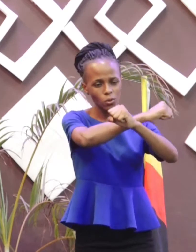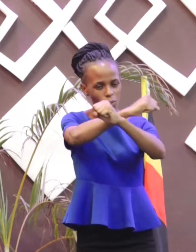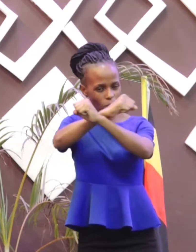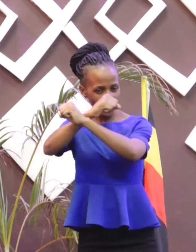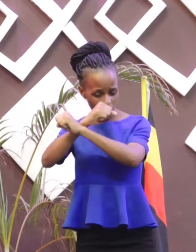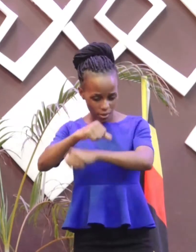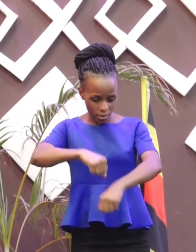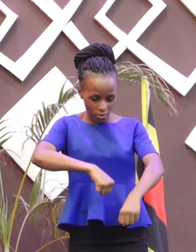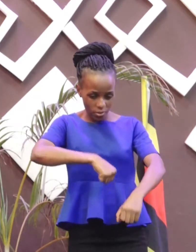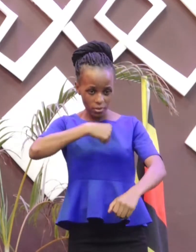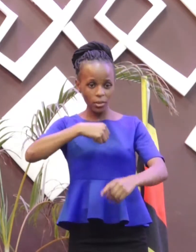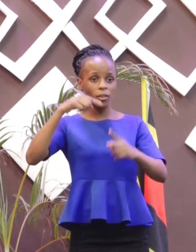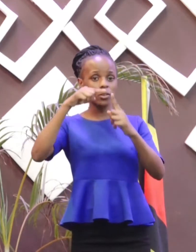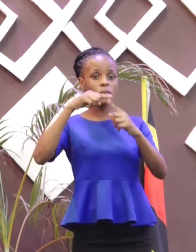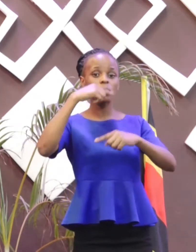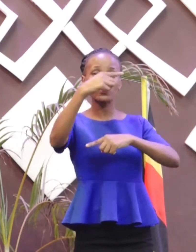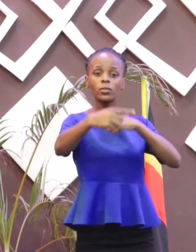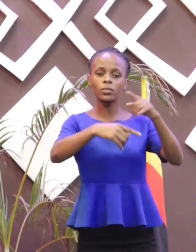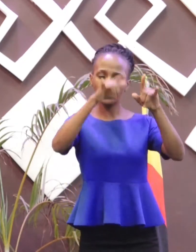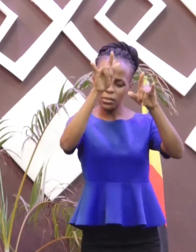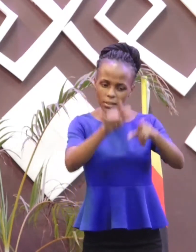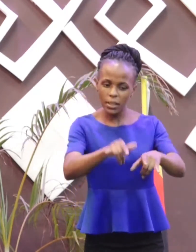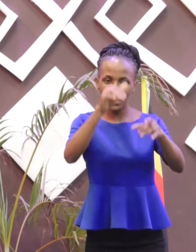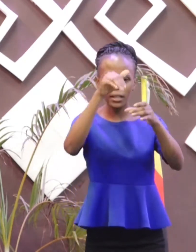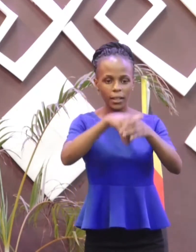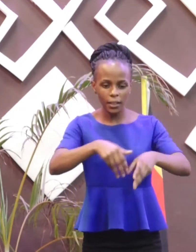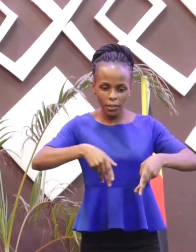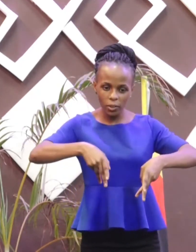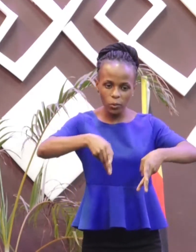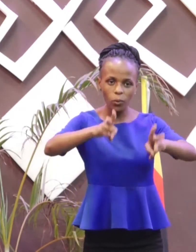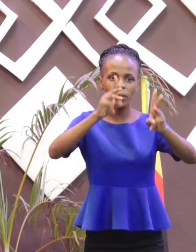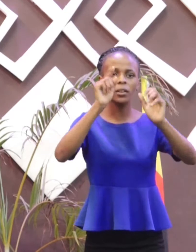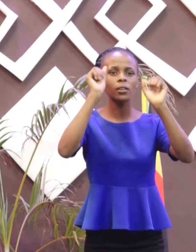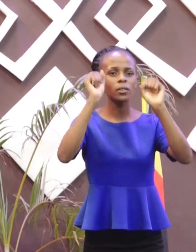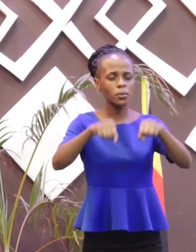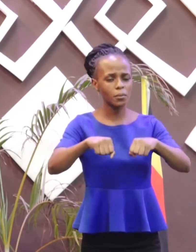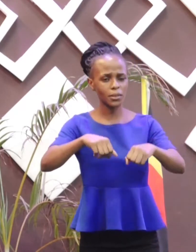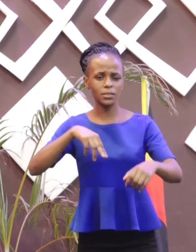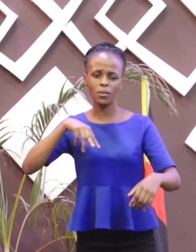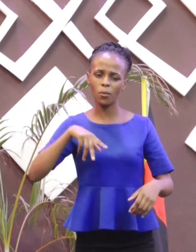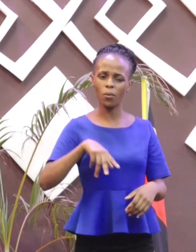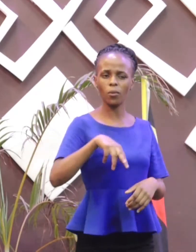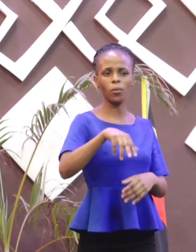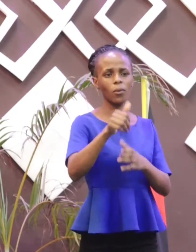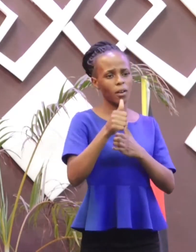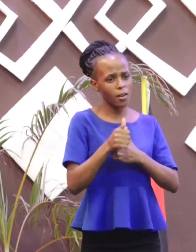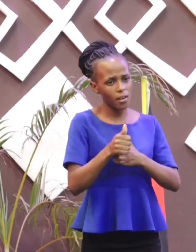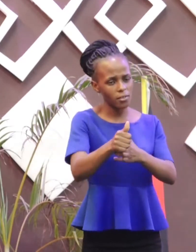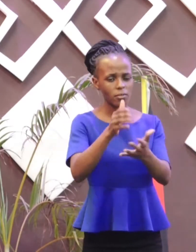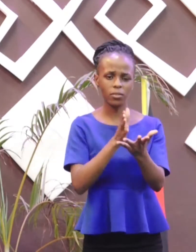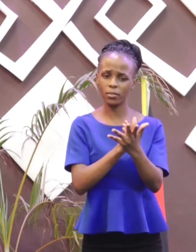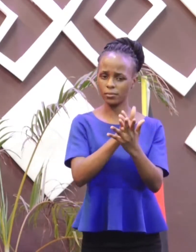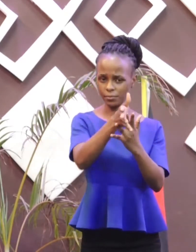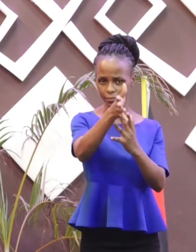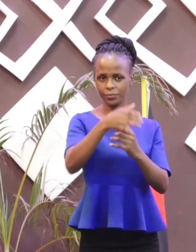mu luguudo lw'oteekeddwa okutambulamu. Because a vision hopes you to keep moving along the